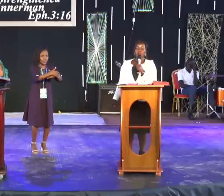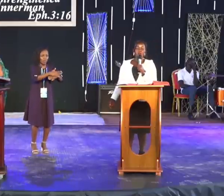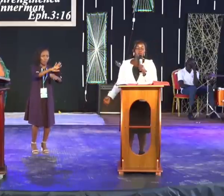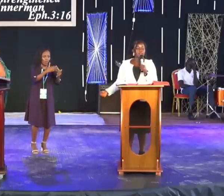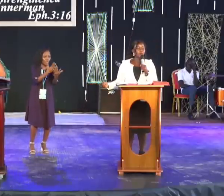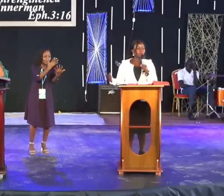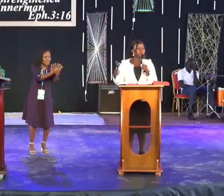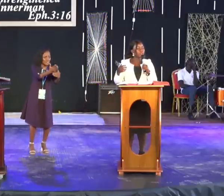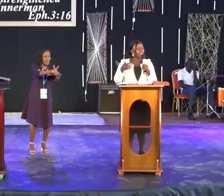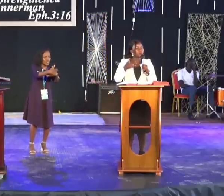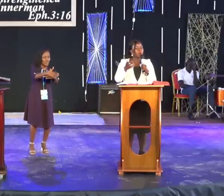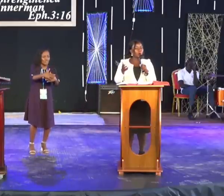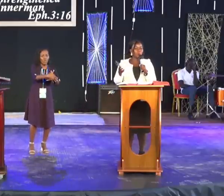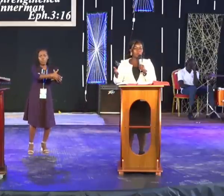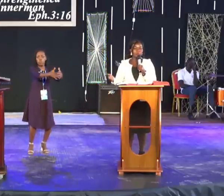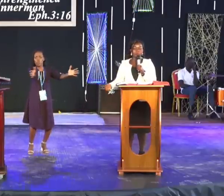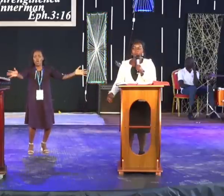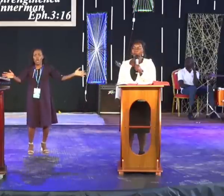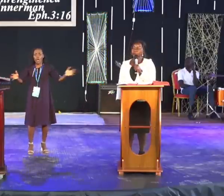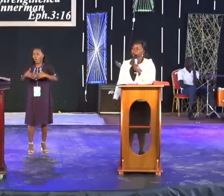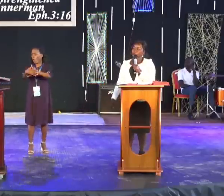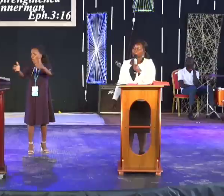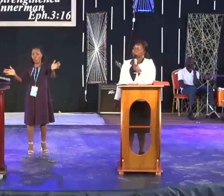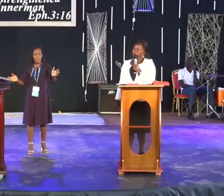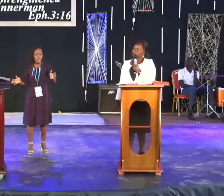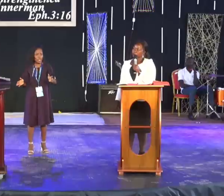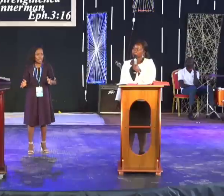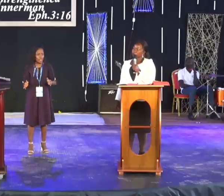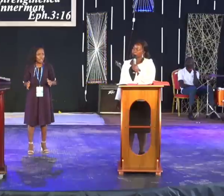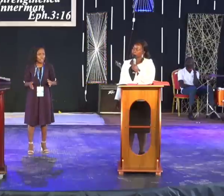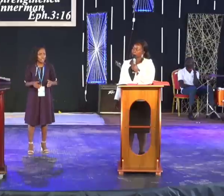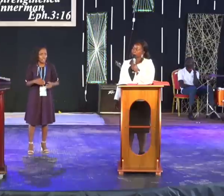and saw that the prison gates were open.